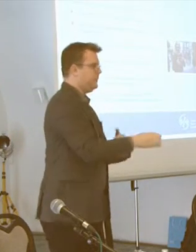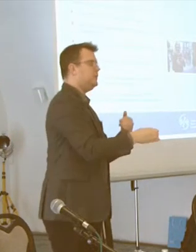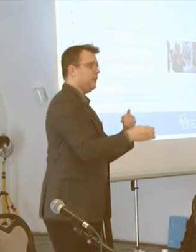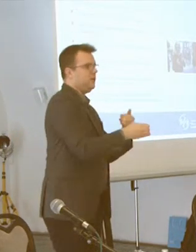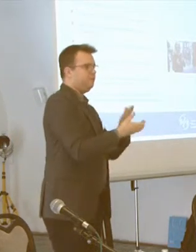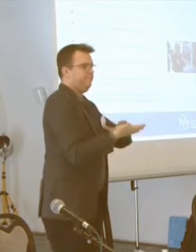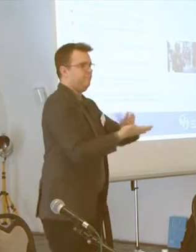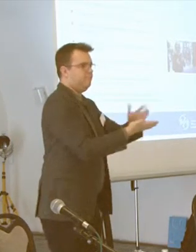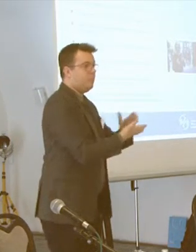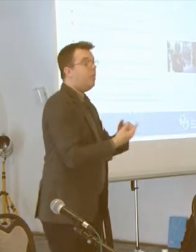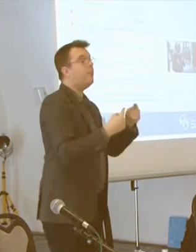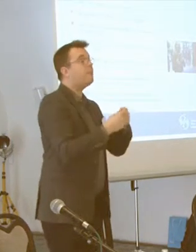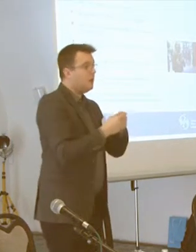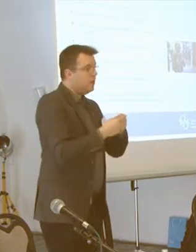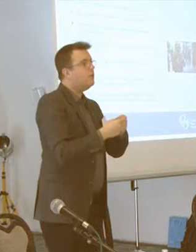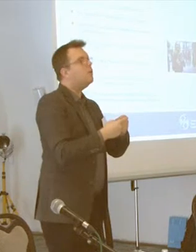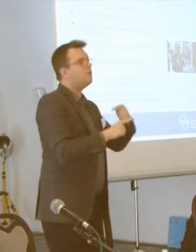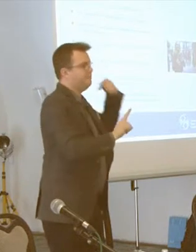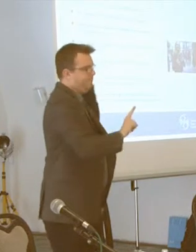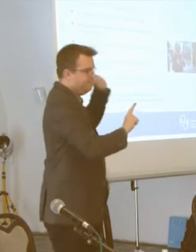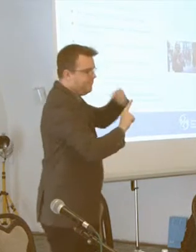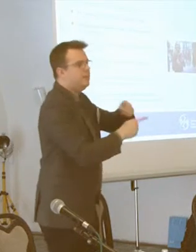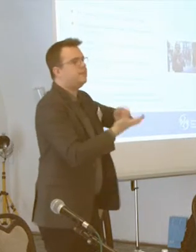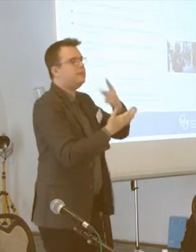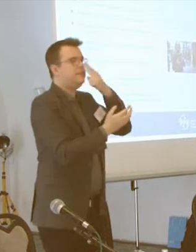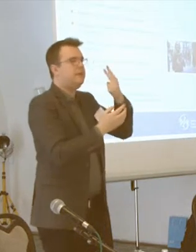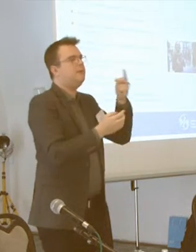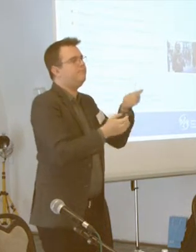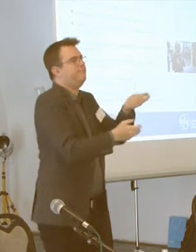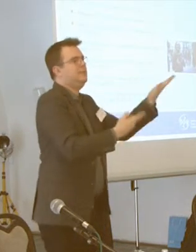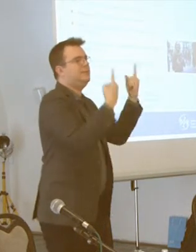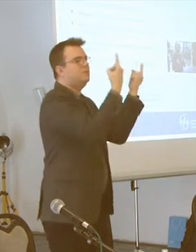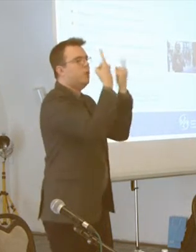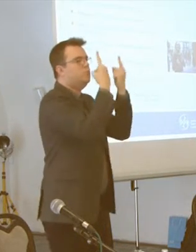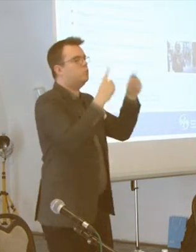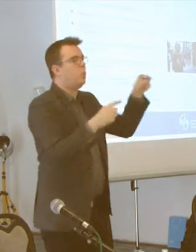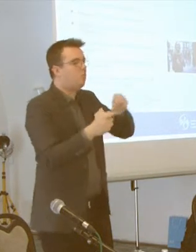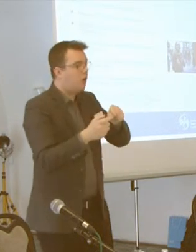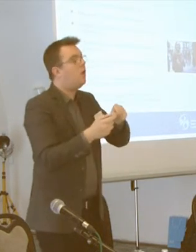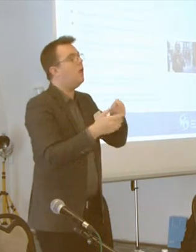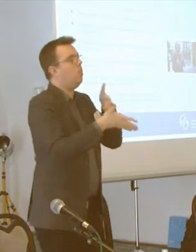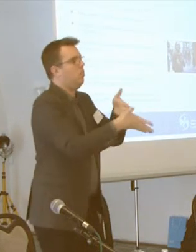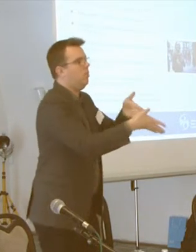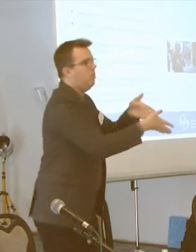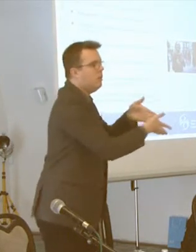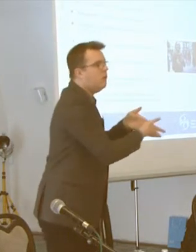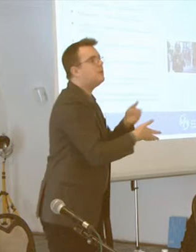here and now, but we have experienced some situations where